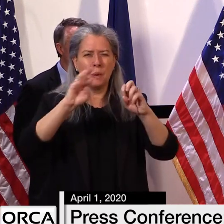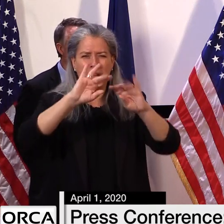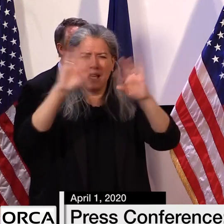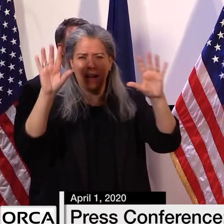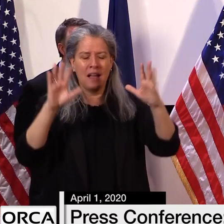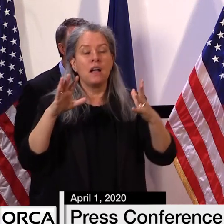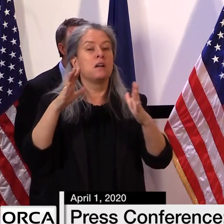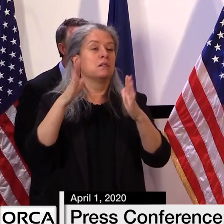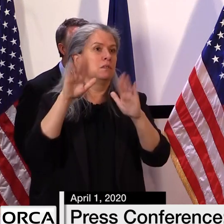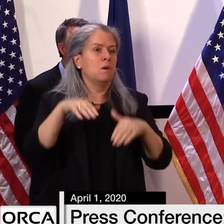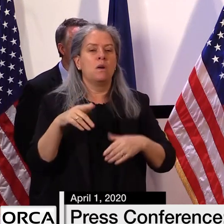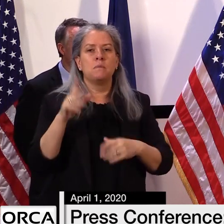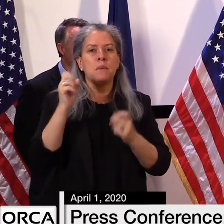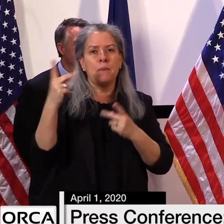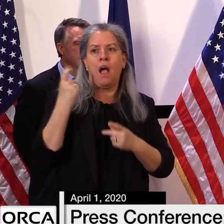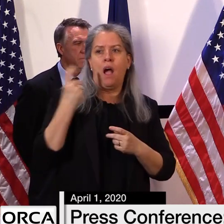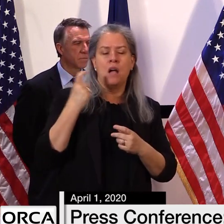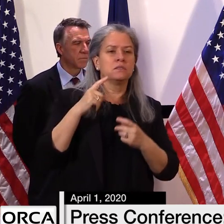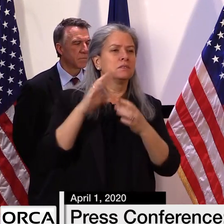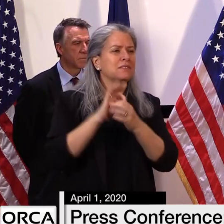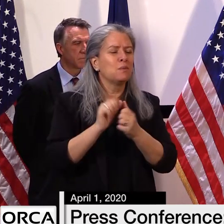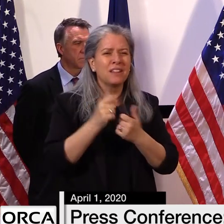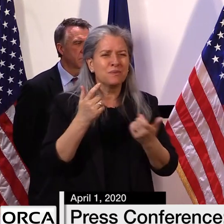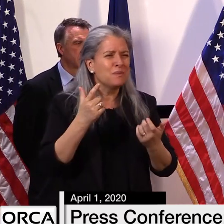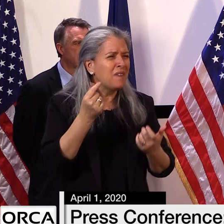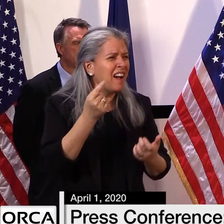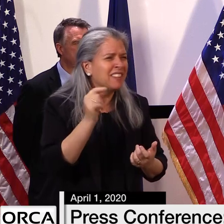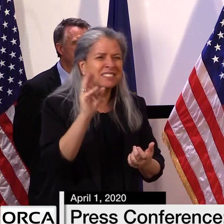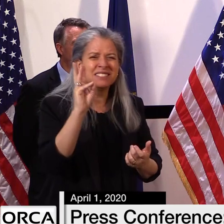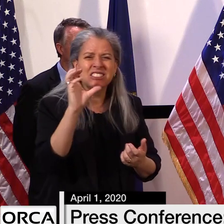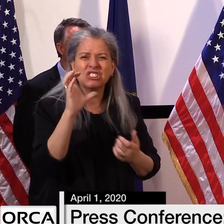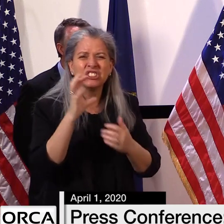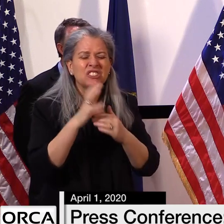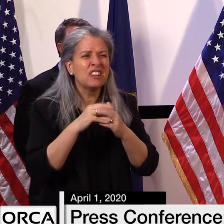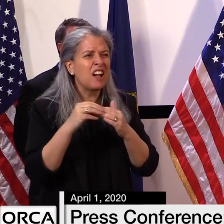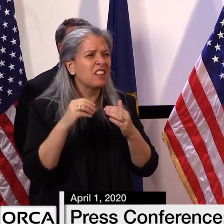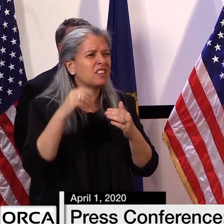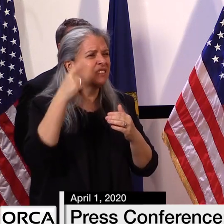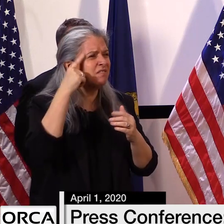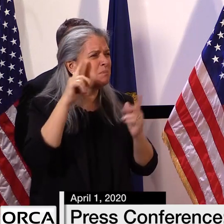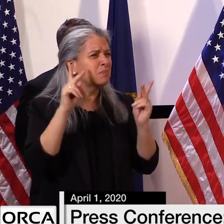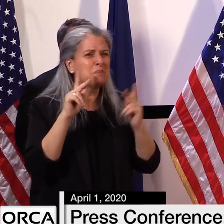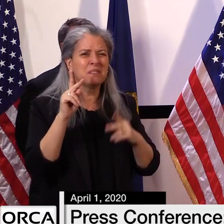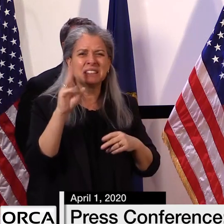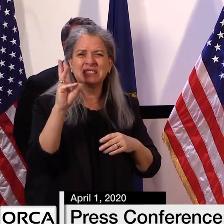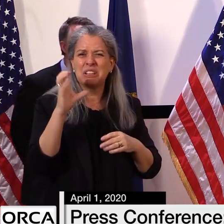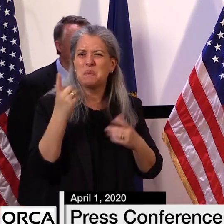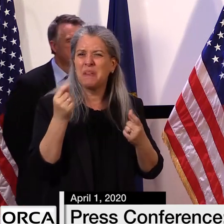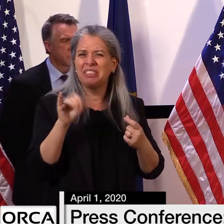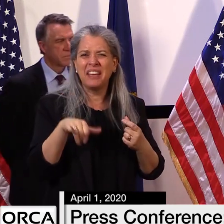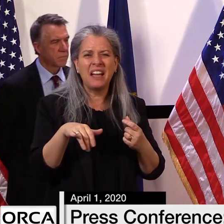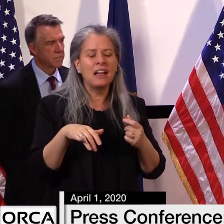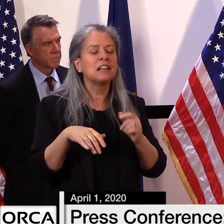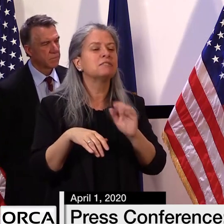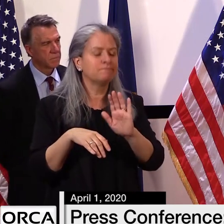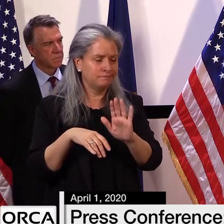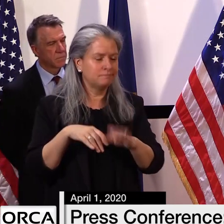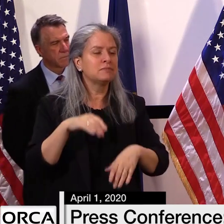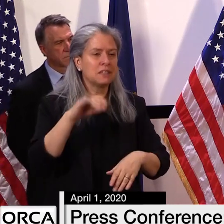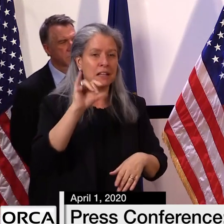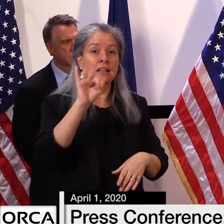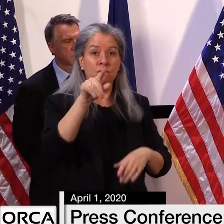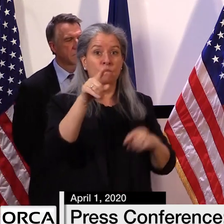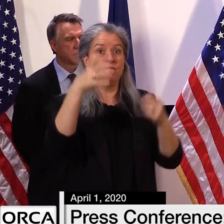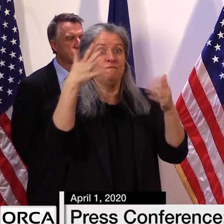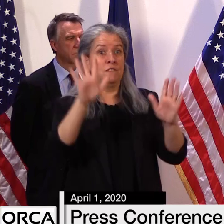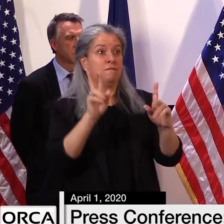lot of questions about a $600 additional relief for individuals. If you've already filed a claim with